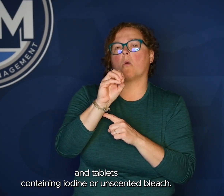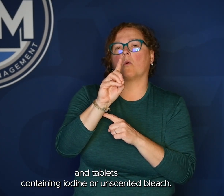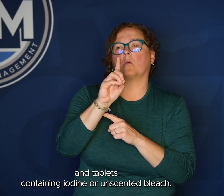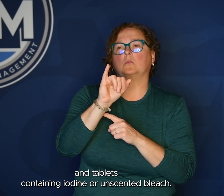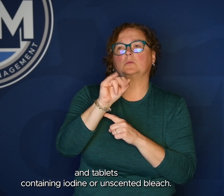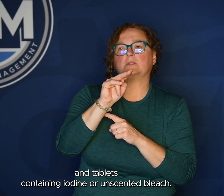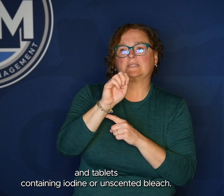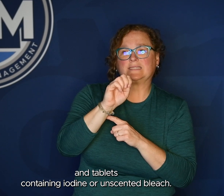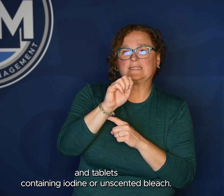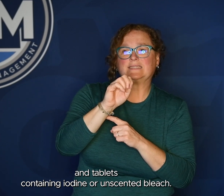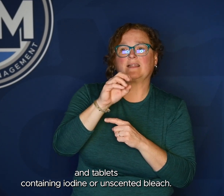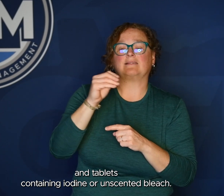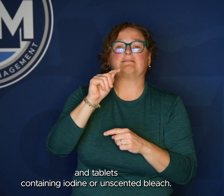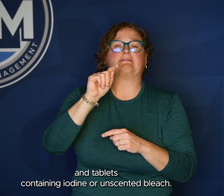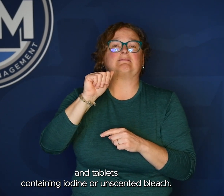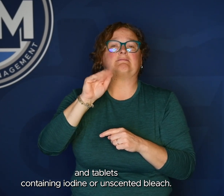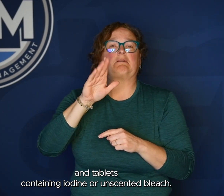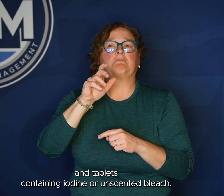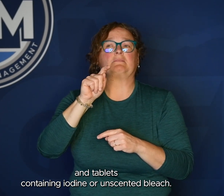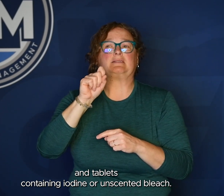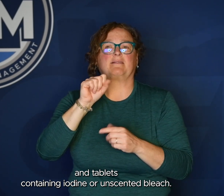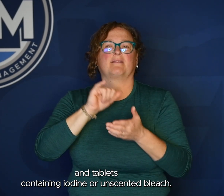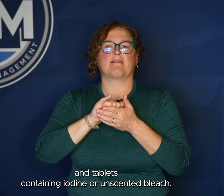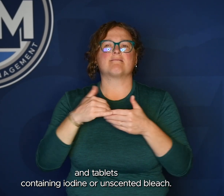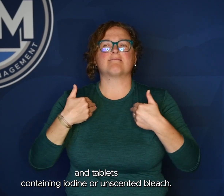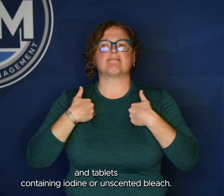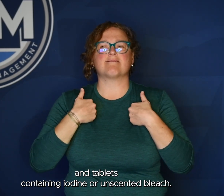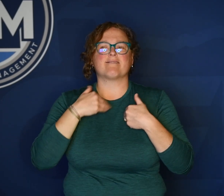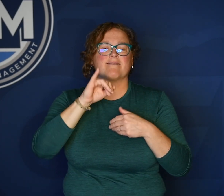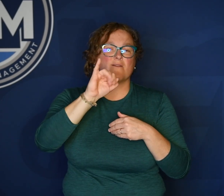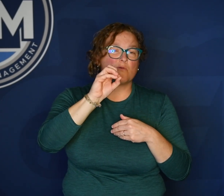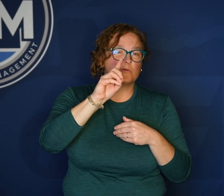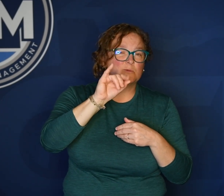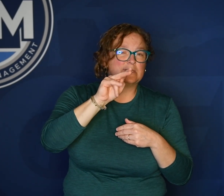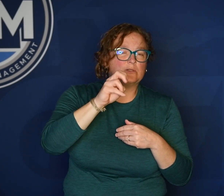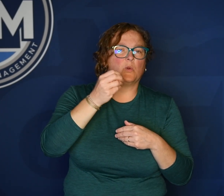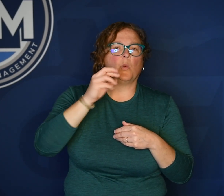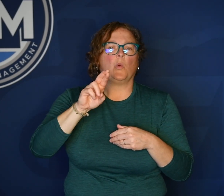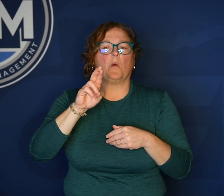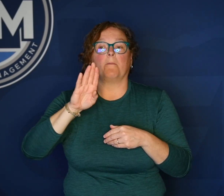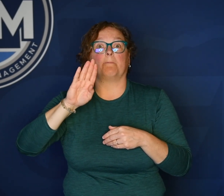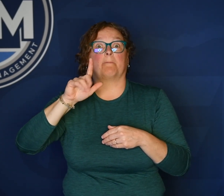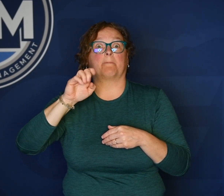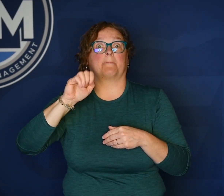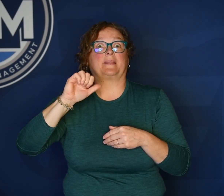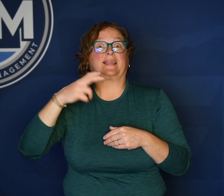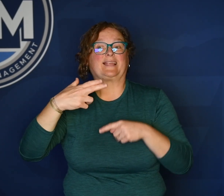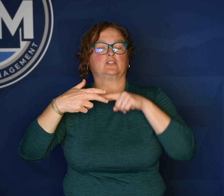Iodine and tablets containing iodine or unscented bleach.